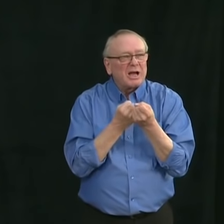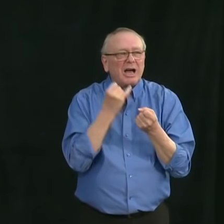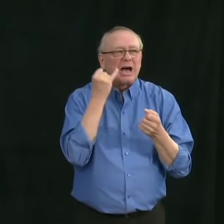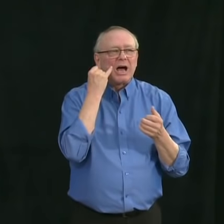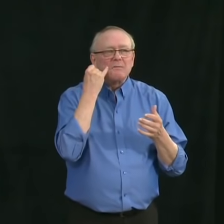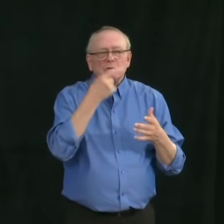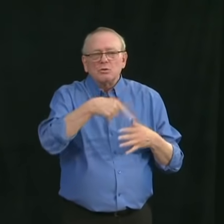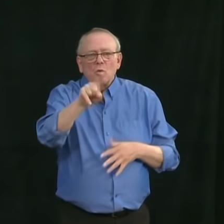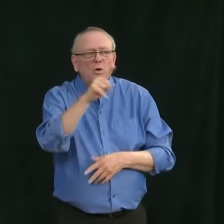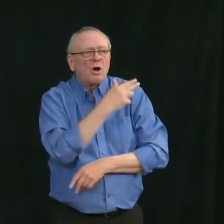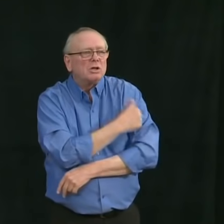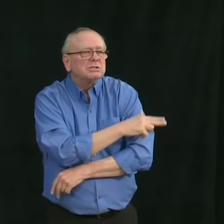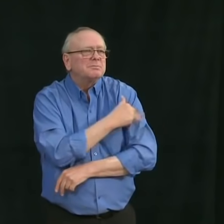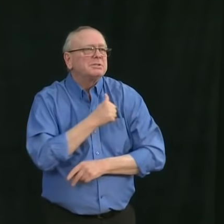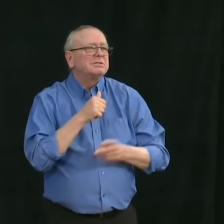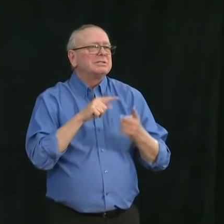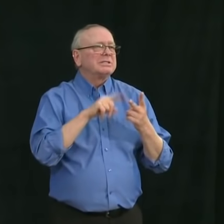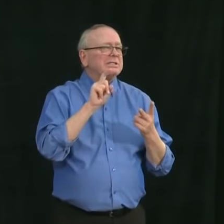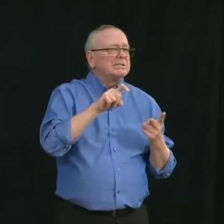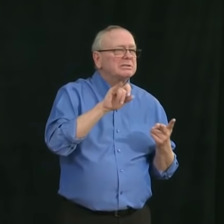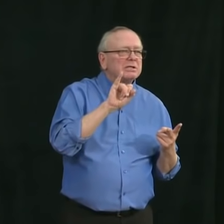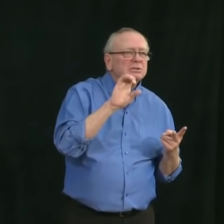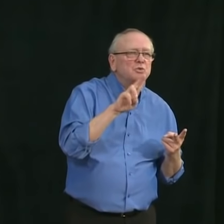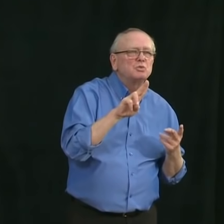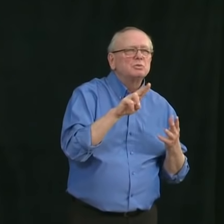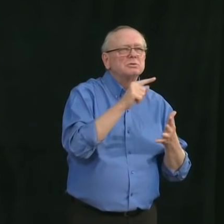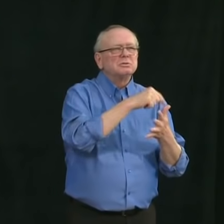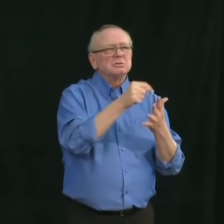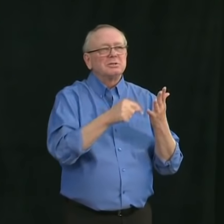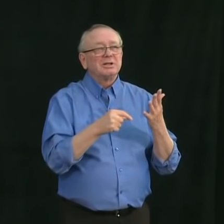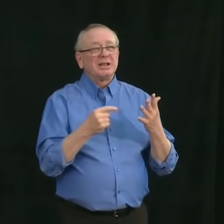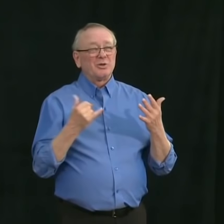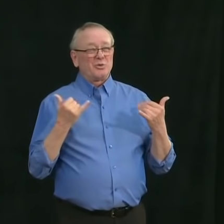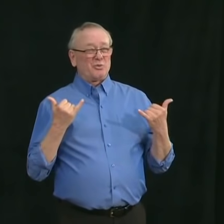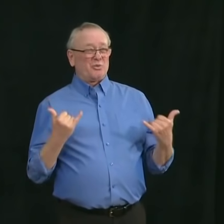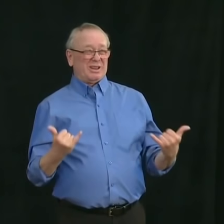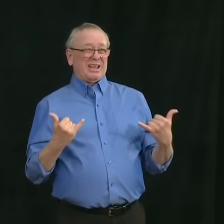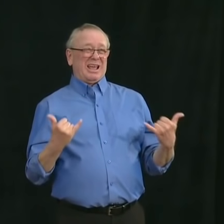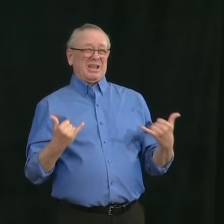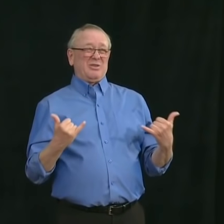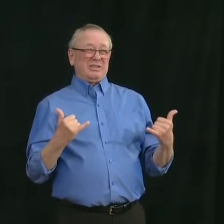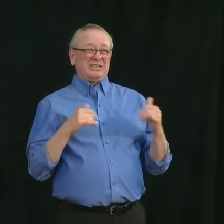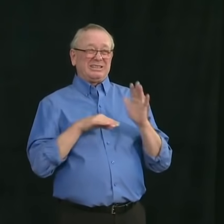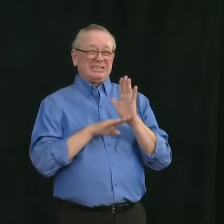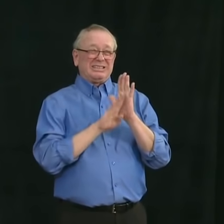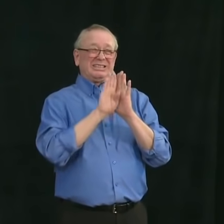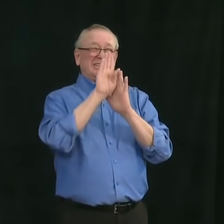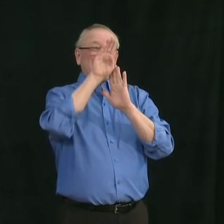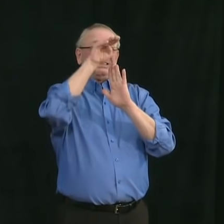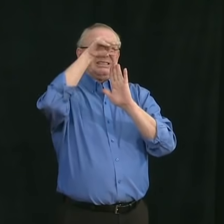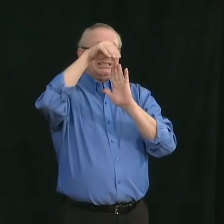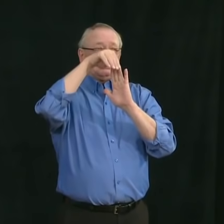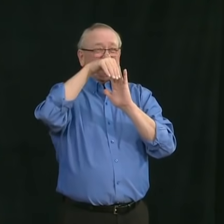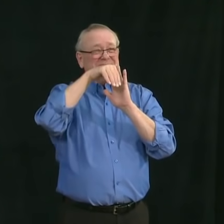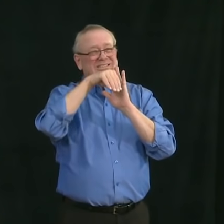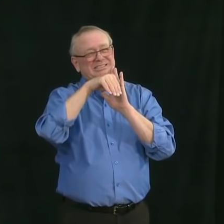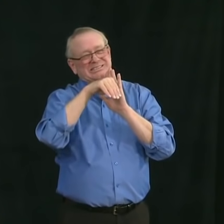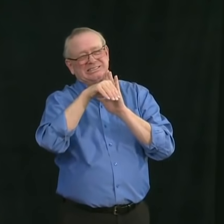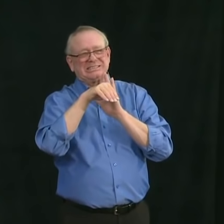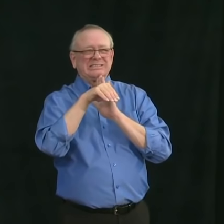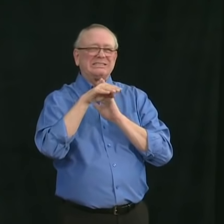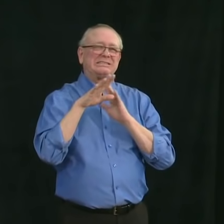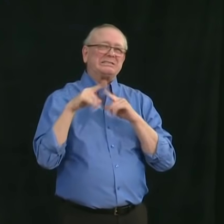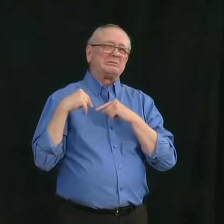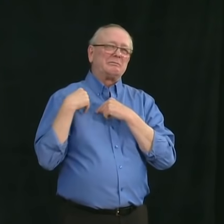treatment. With respect to how close we are in seeing that flattened curve, in the last week or so, as